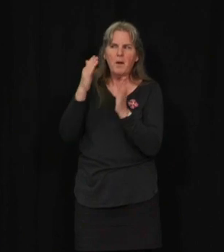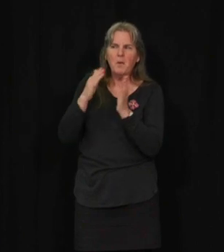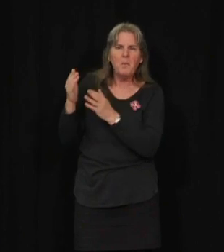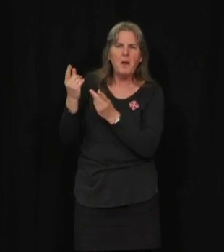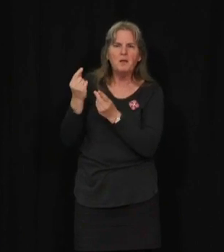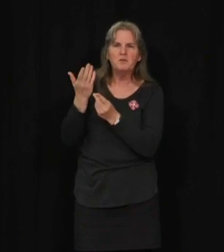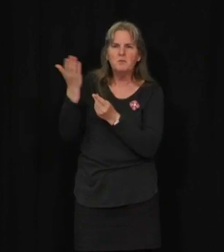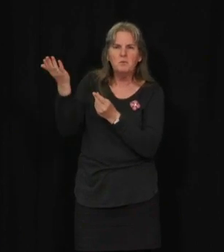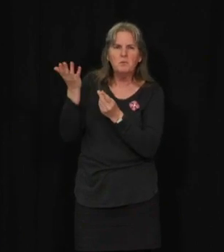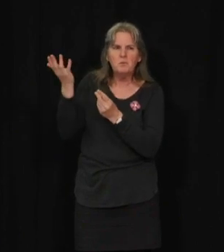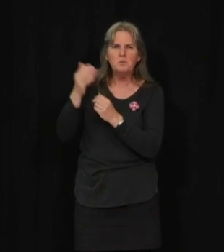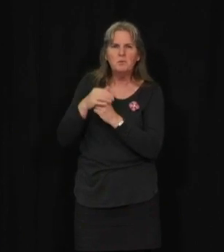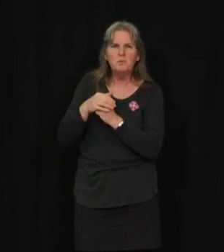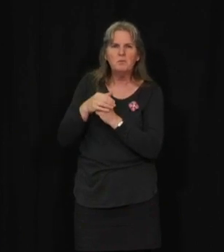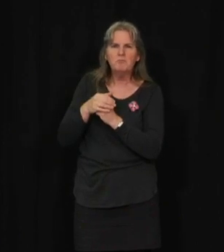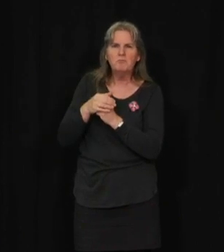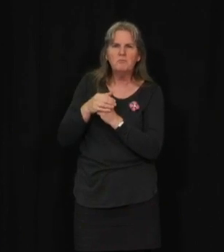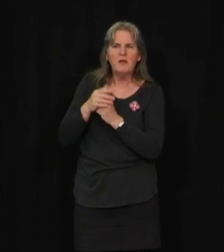for flights here at this time?